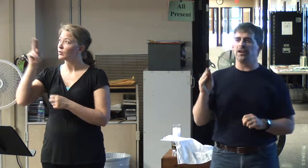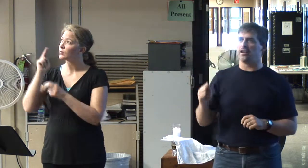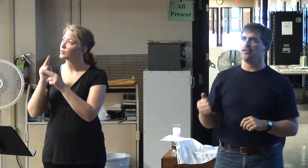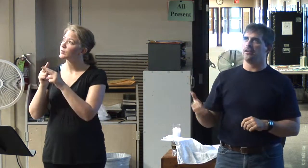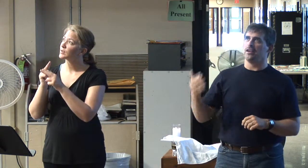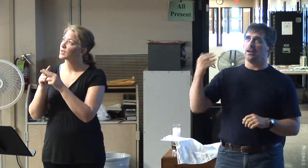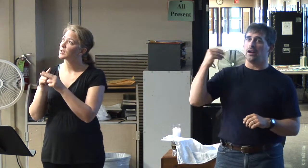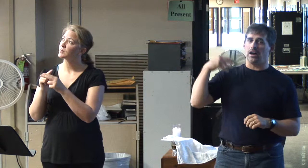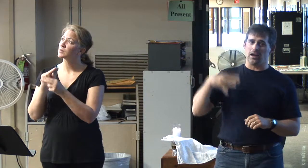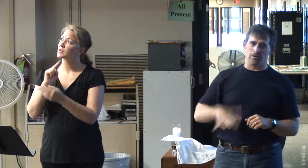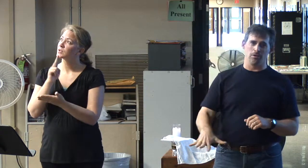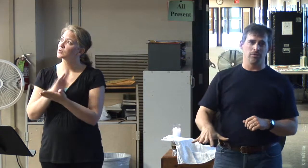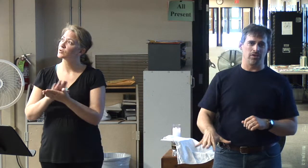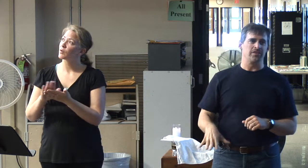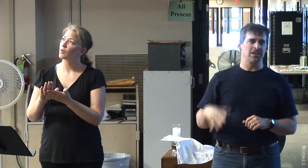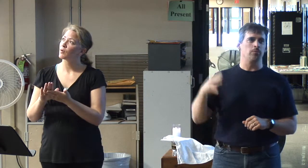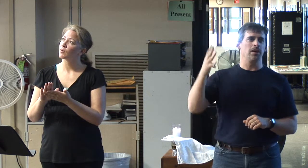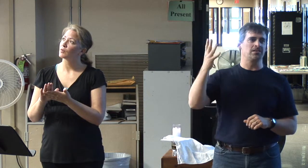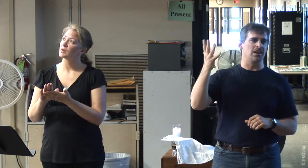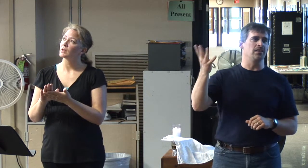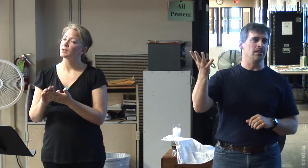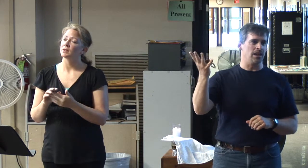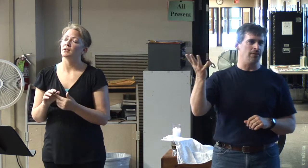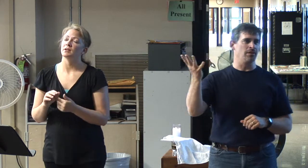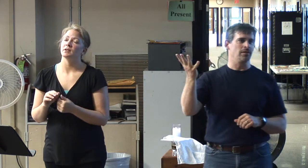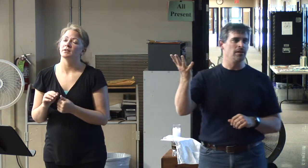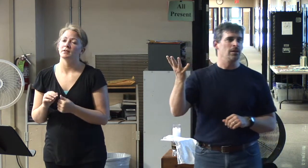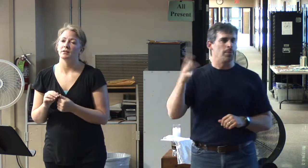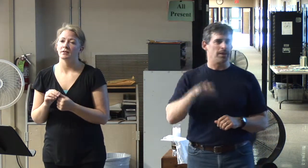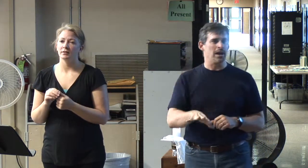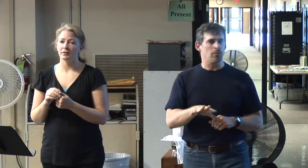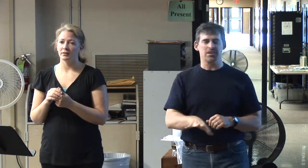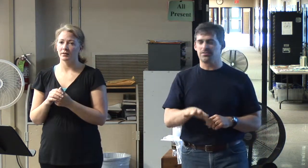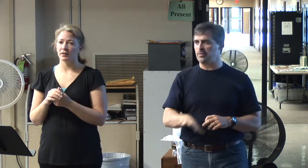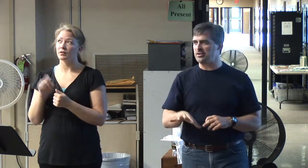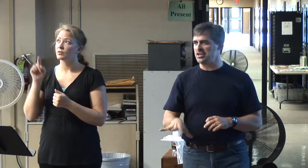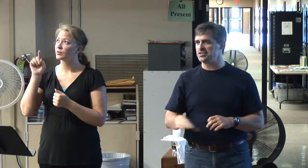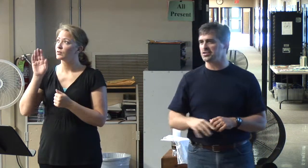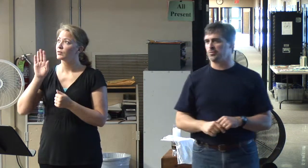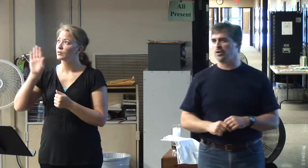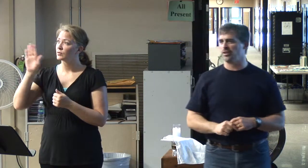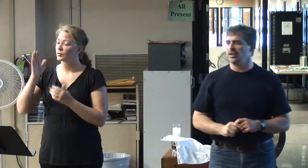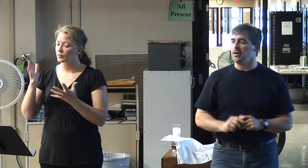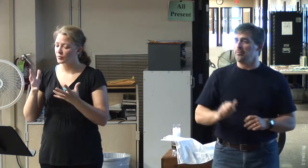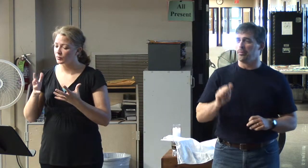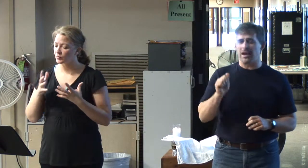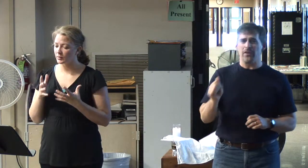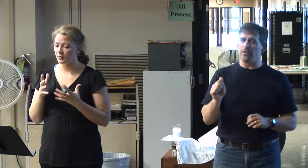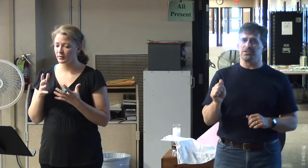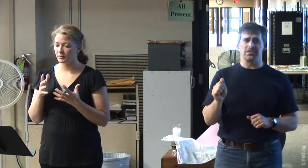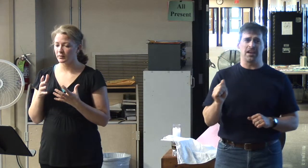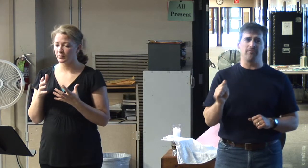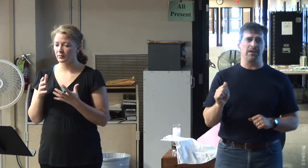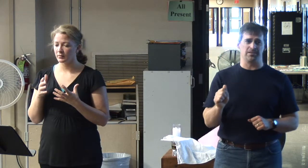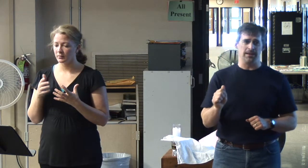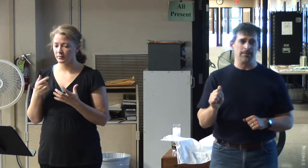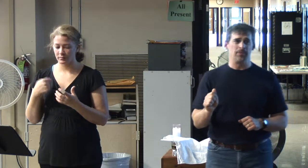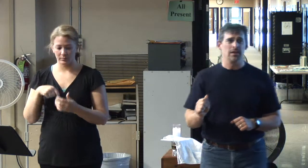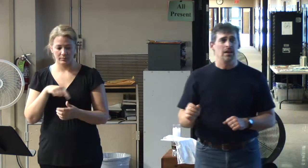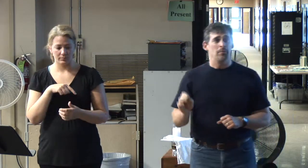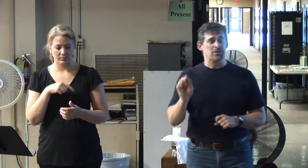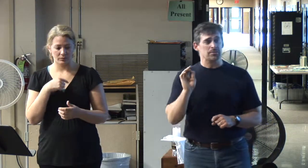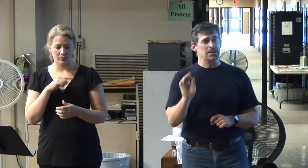your will be done on earth in the same way it's done. God wants to be about changing this world, but how that looks gets kind of